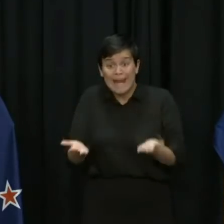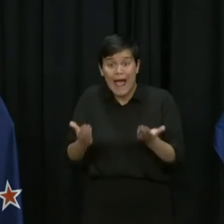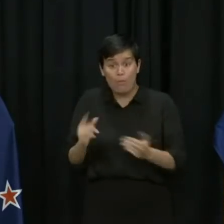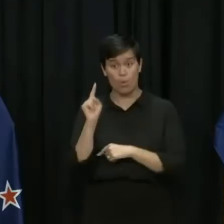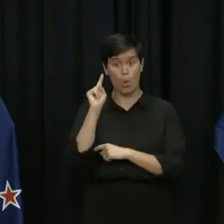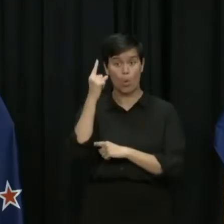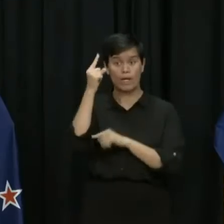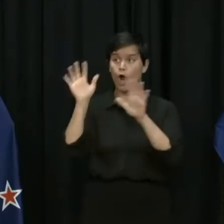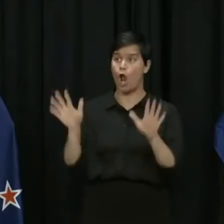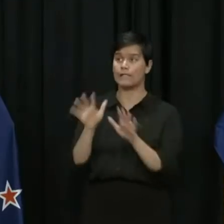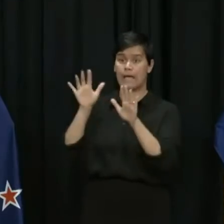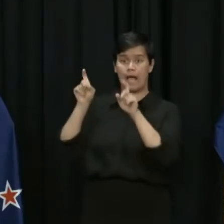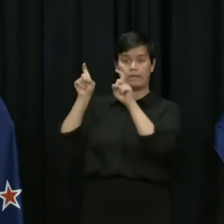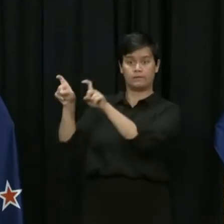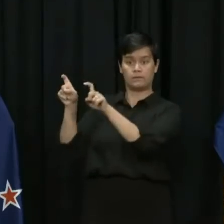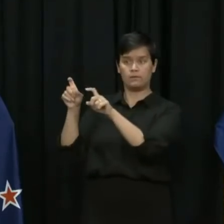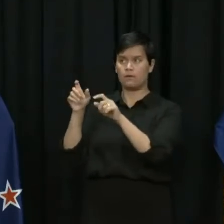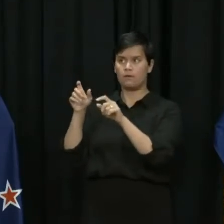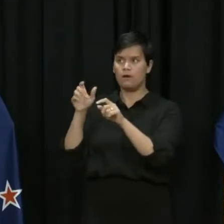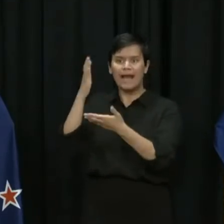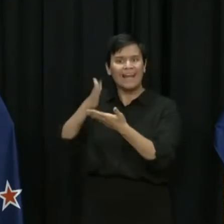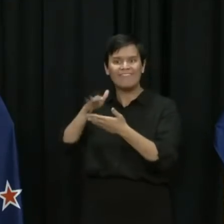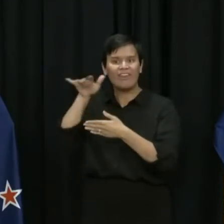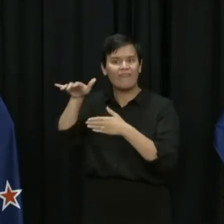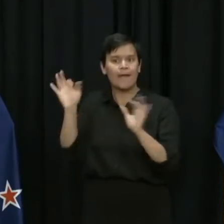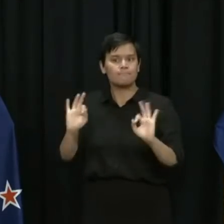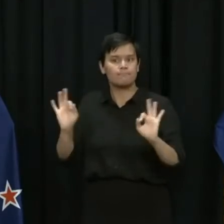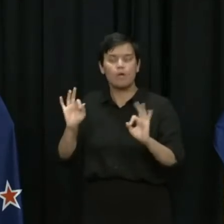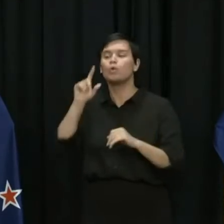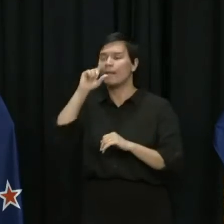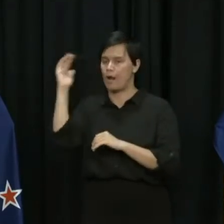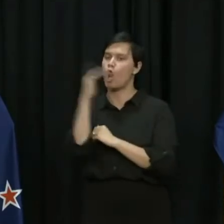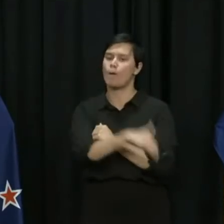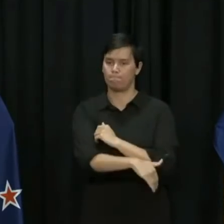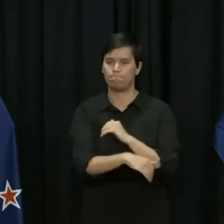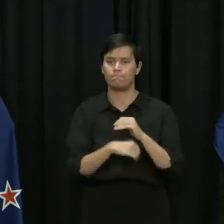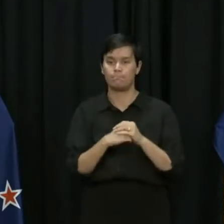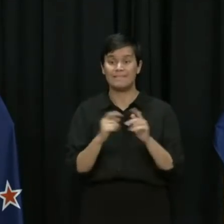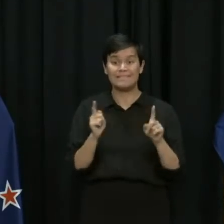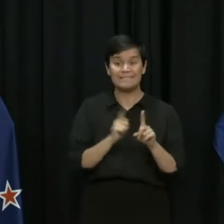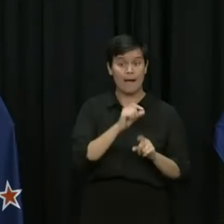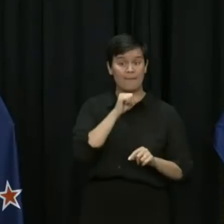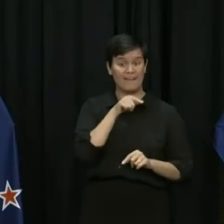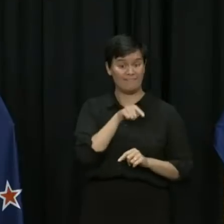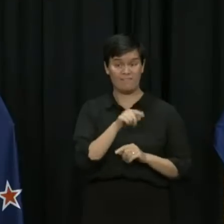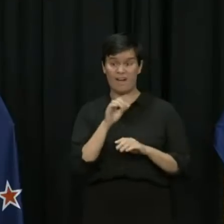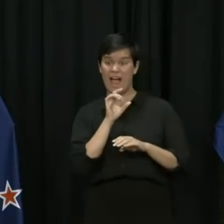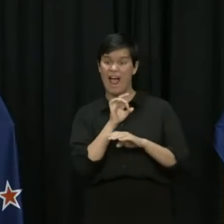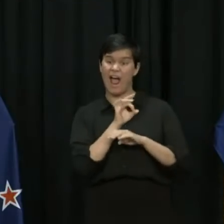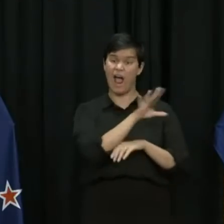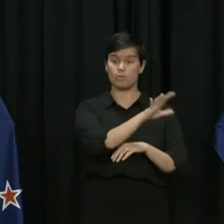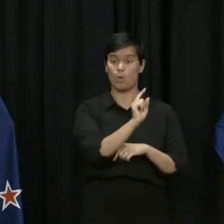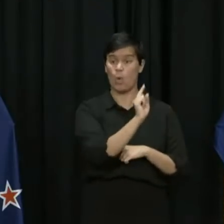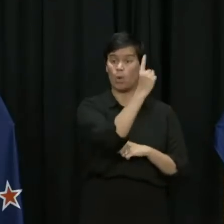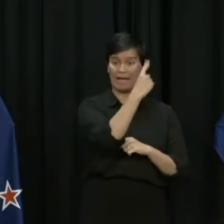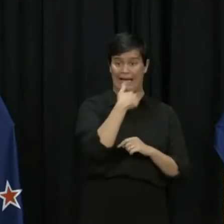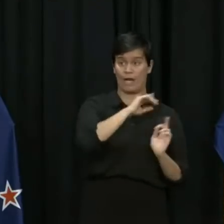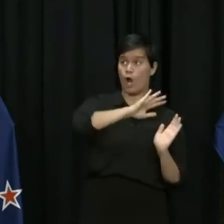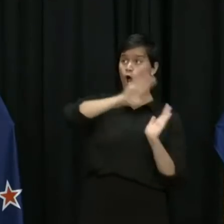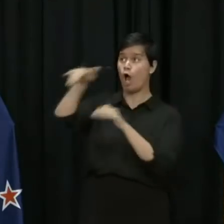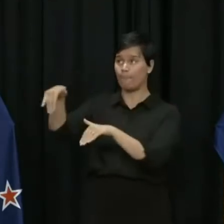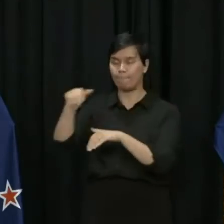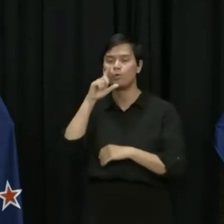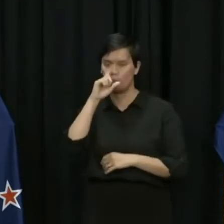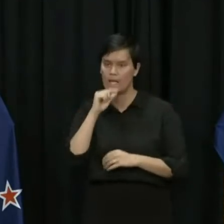their place of residence, and vice versa. Mask wearing on planes, trains, buses, ferries and in taxis will